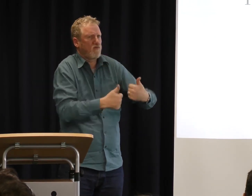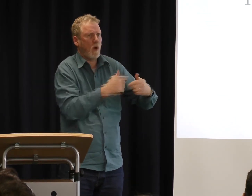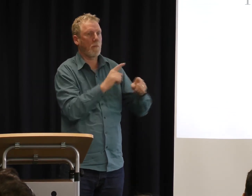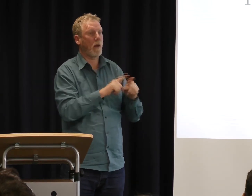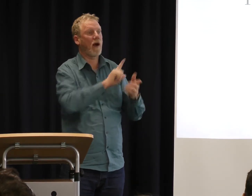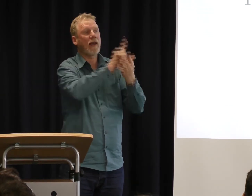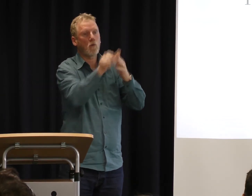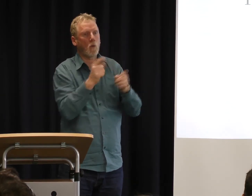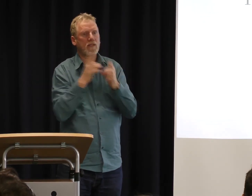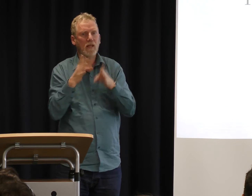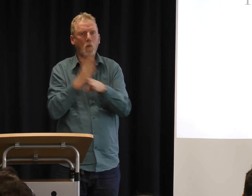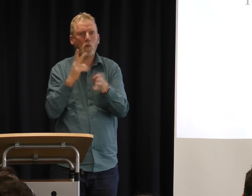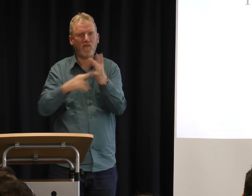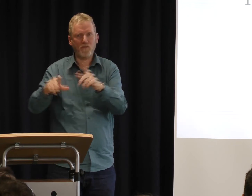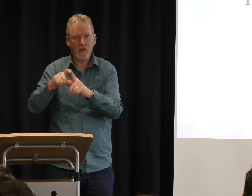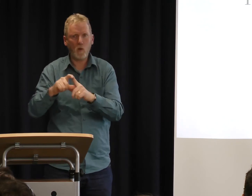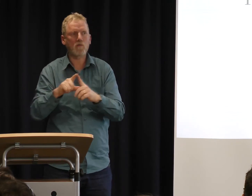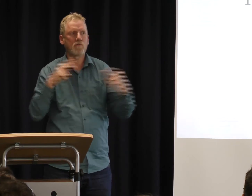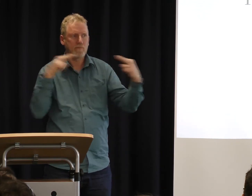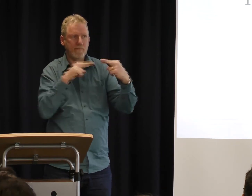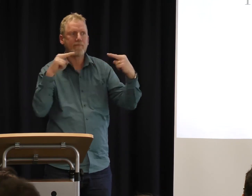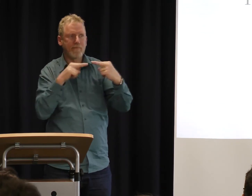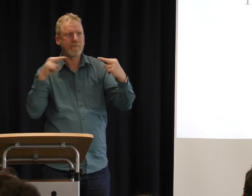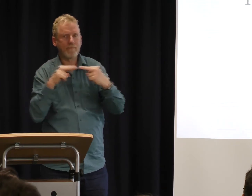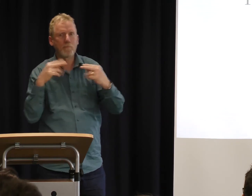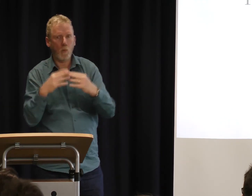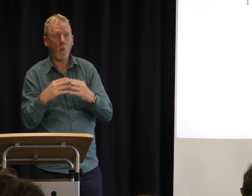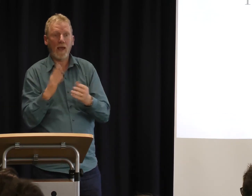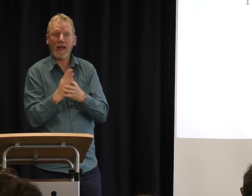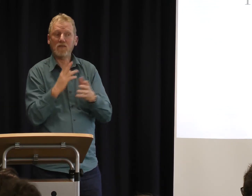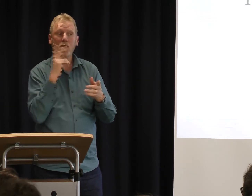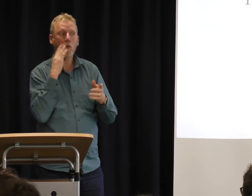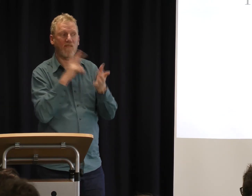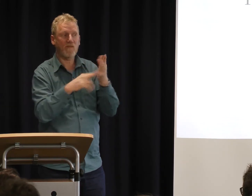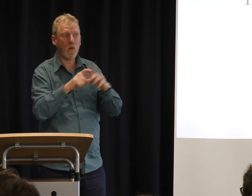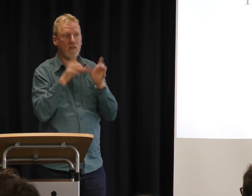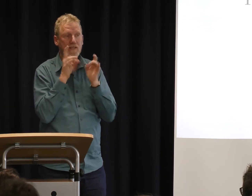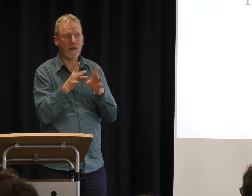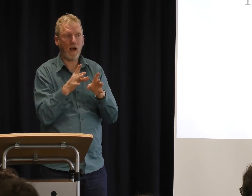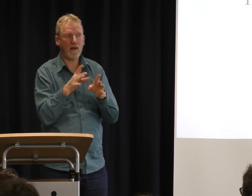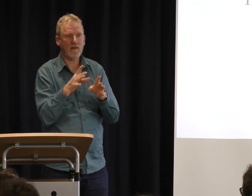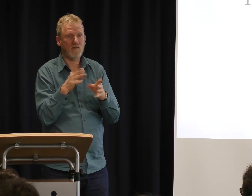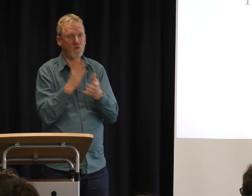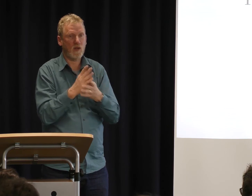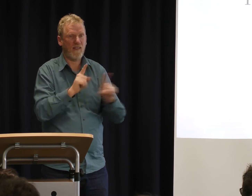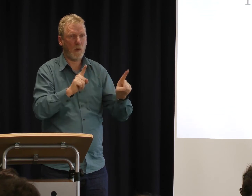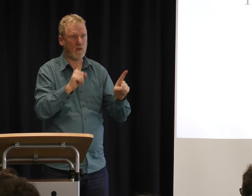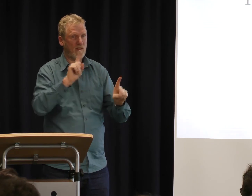really didn't know who he was, but it wasn't until I started working with him at VCOD that I saw him more often and became aware